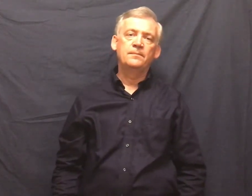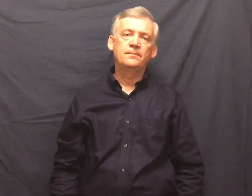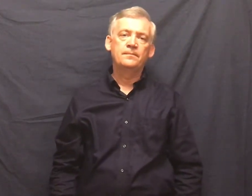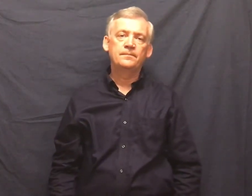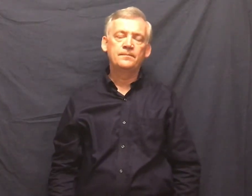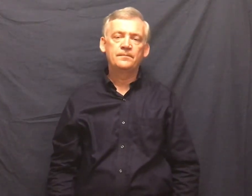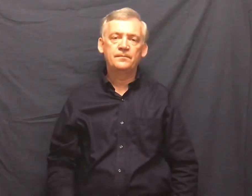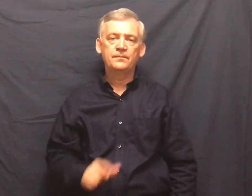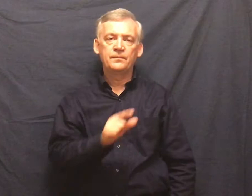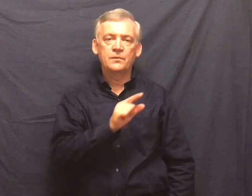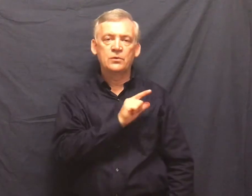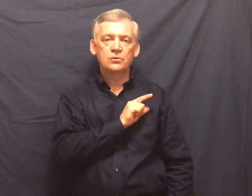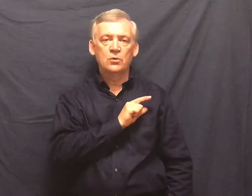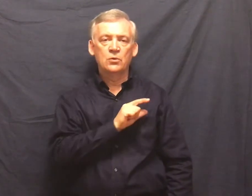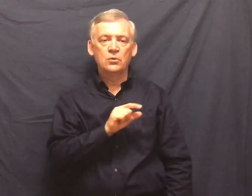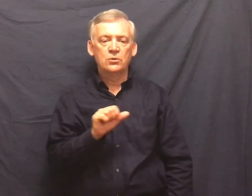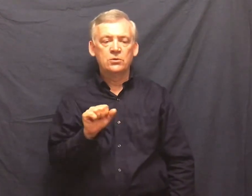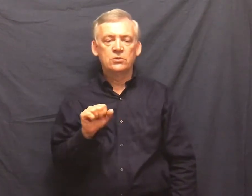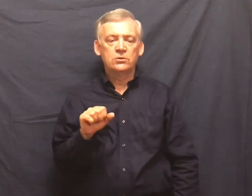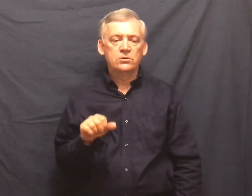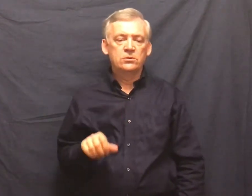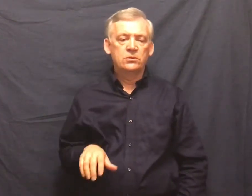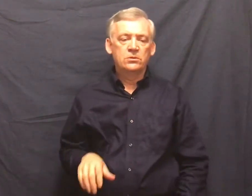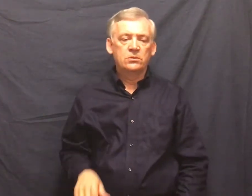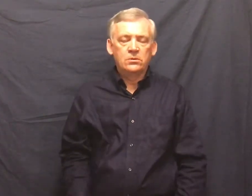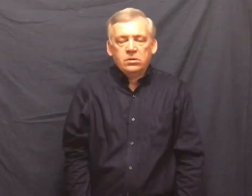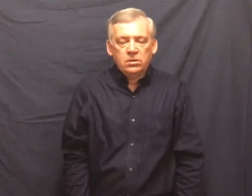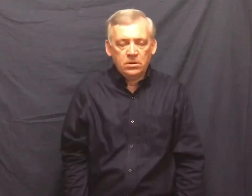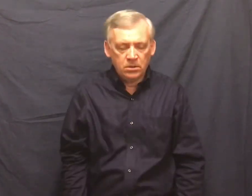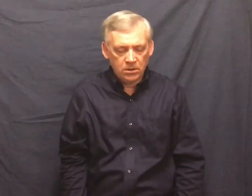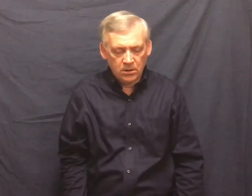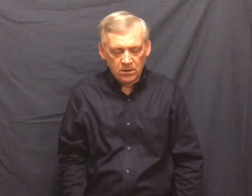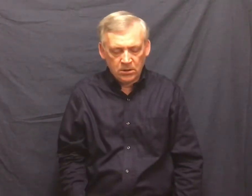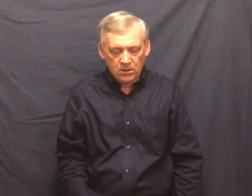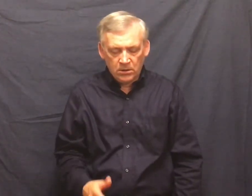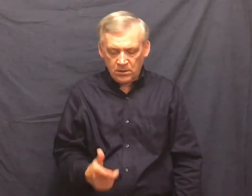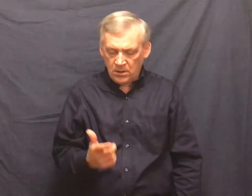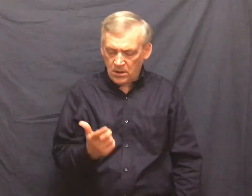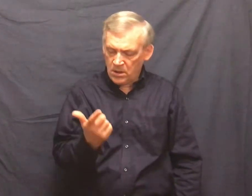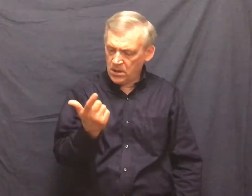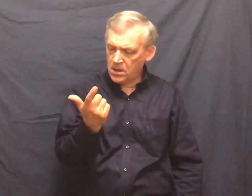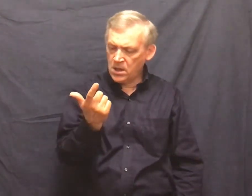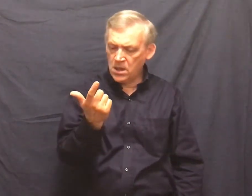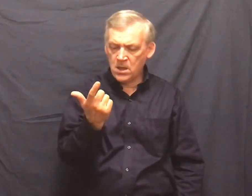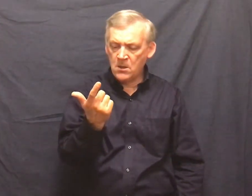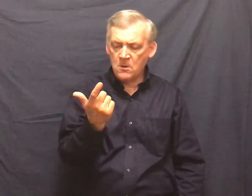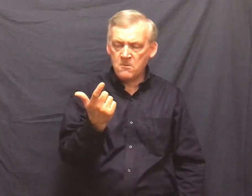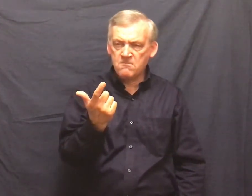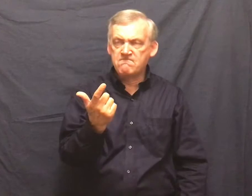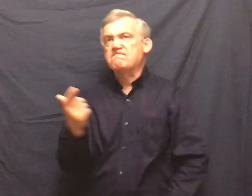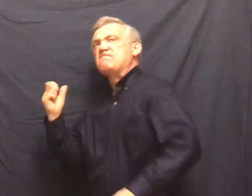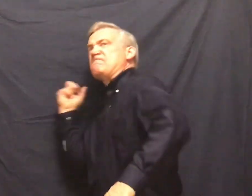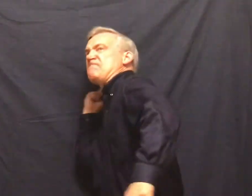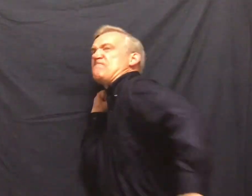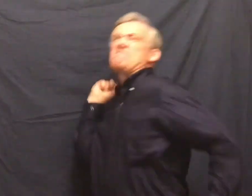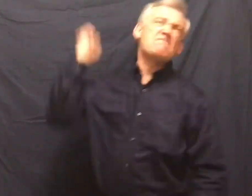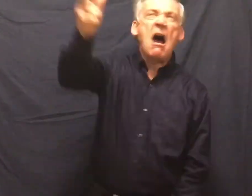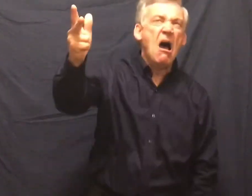George shivered and looked at the gun, and then he threw it from him, back up on the bank near the pile of old